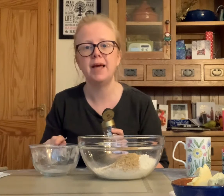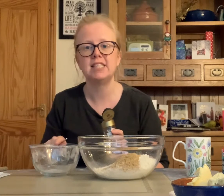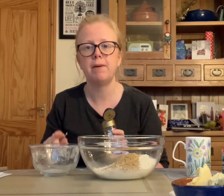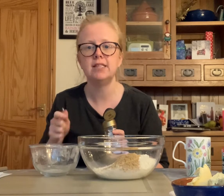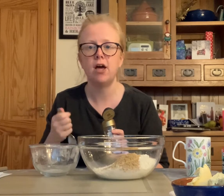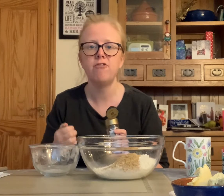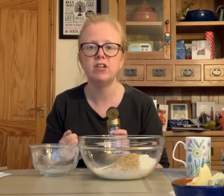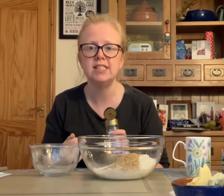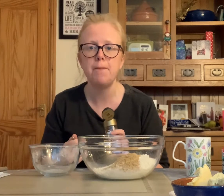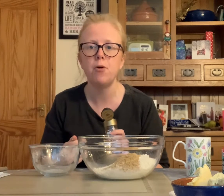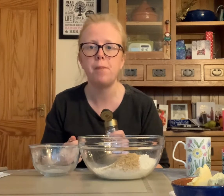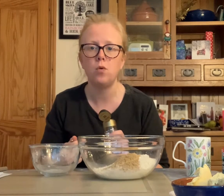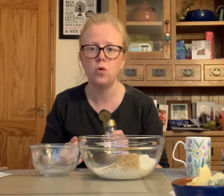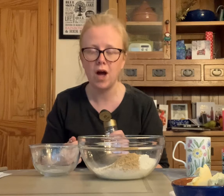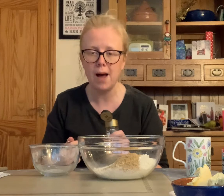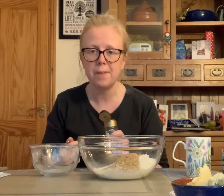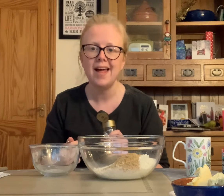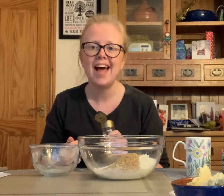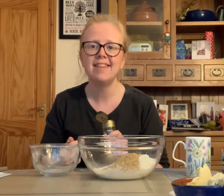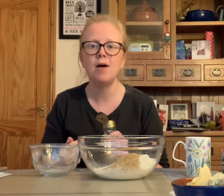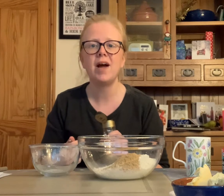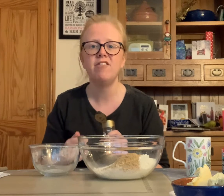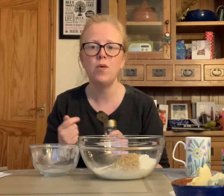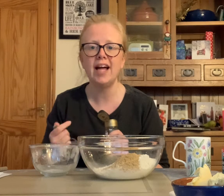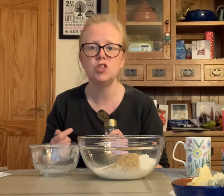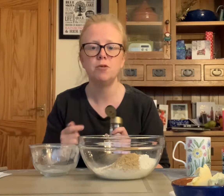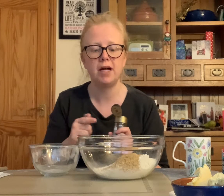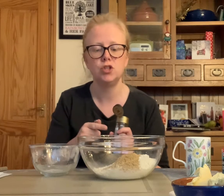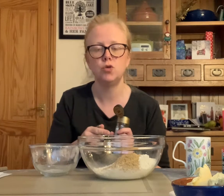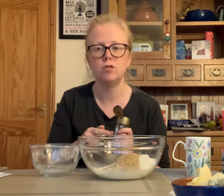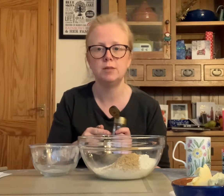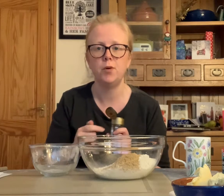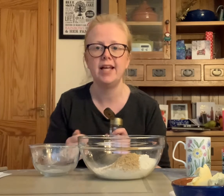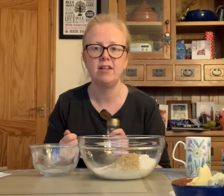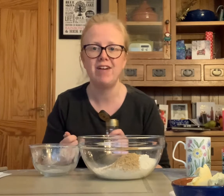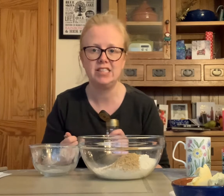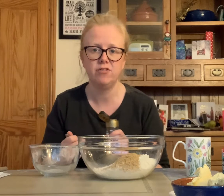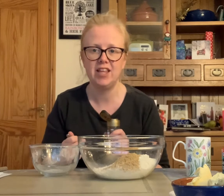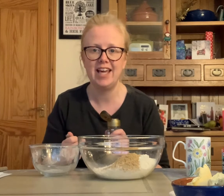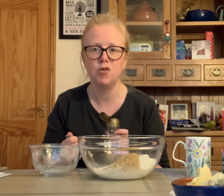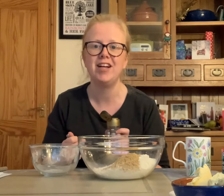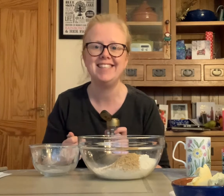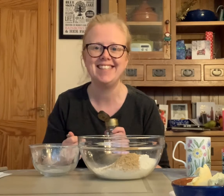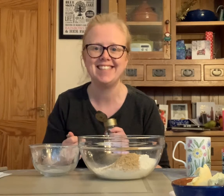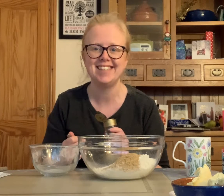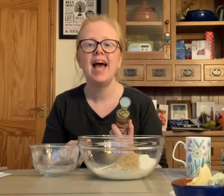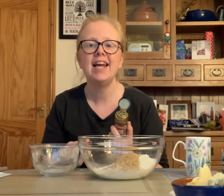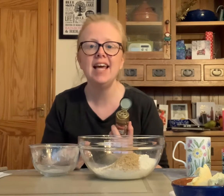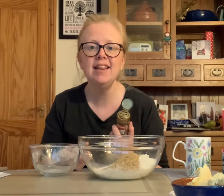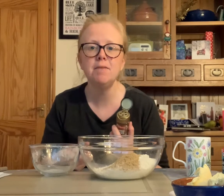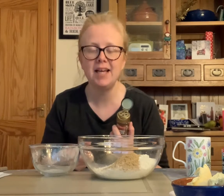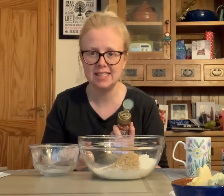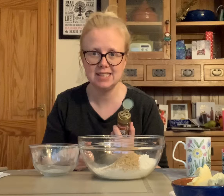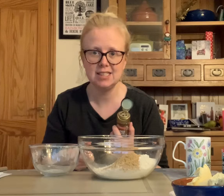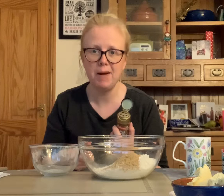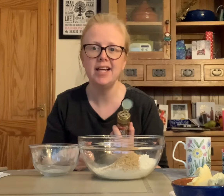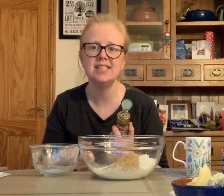spice over a separate bowl or cup, and that way if you add too much you're not spoiling the rest of the ingredients. And in the mixed spice is